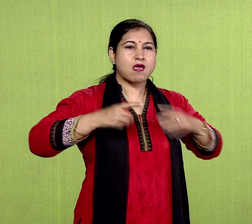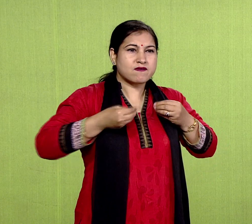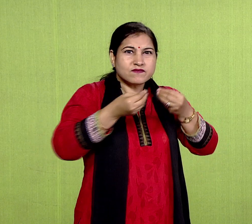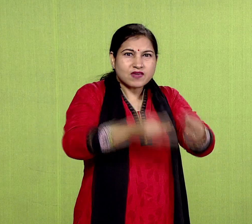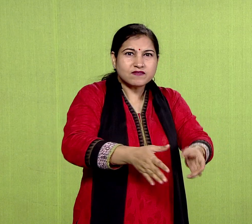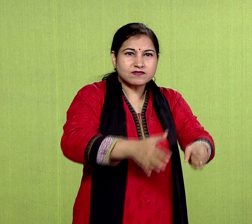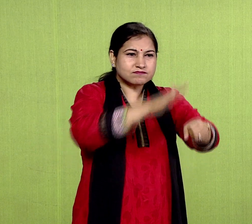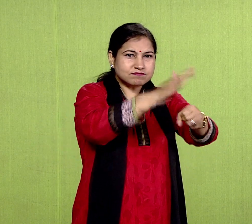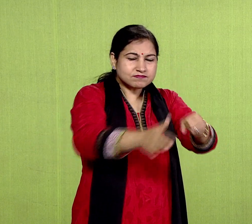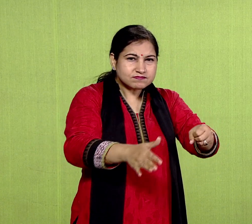and caste system.